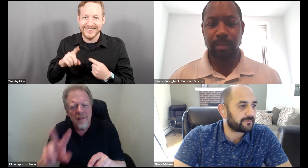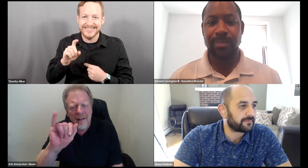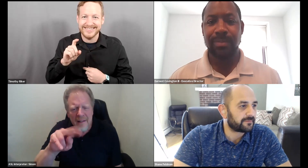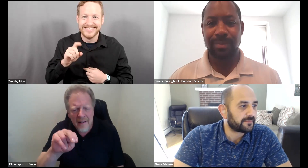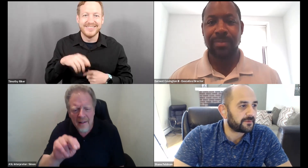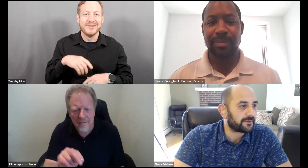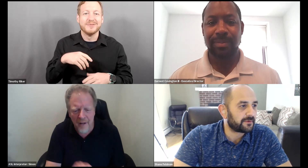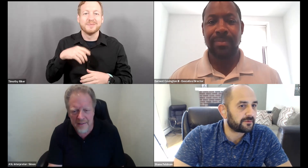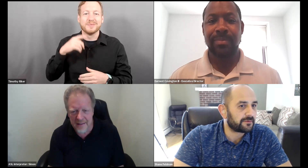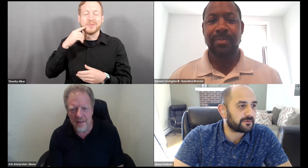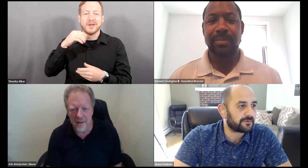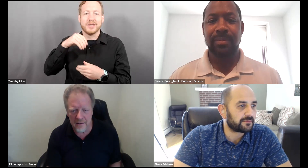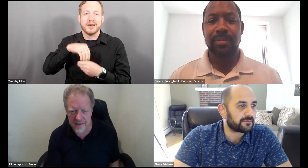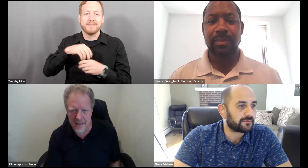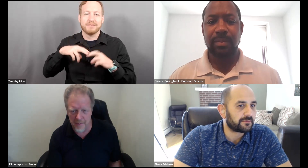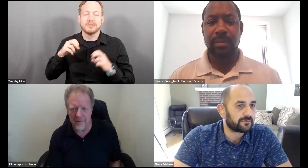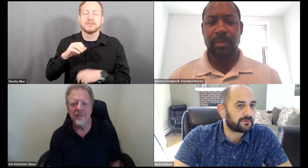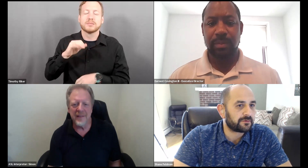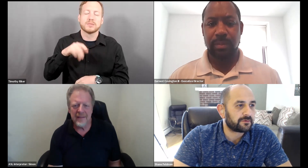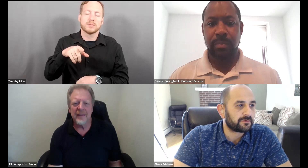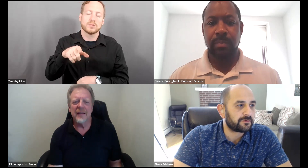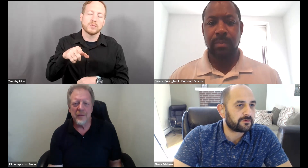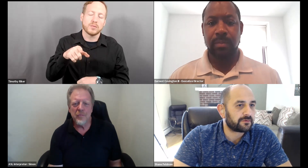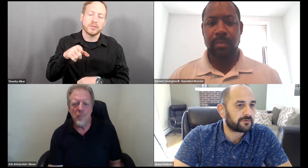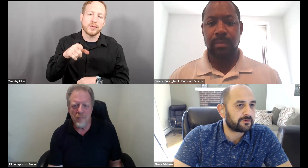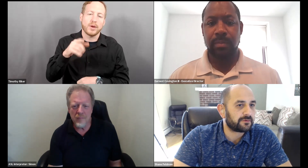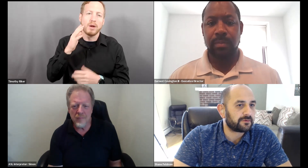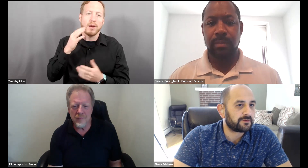the invitee assessment.